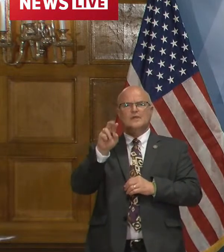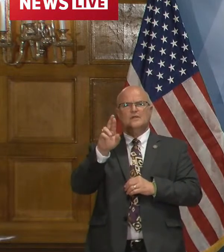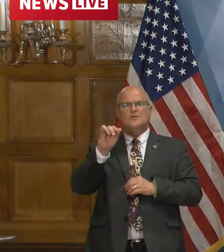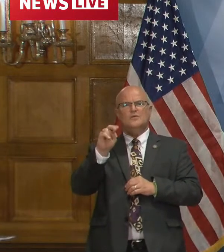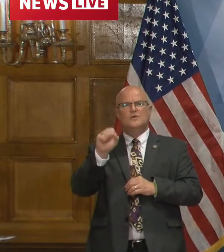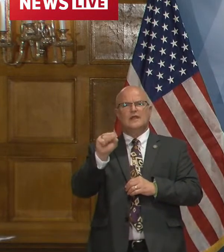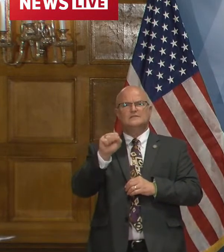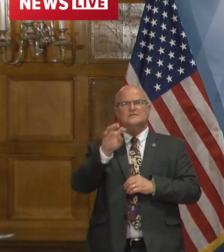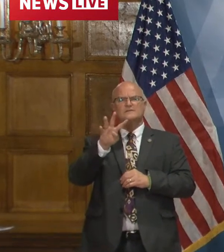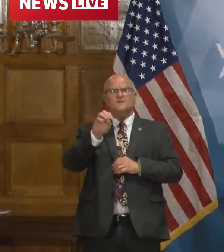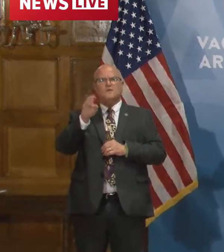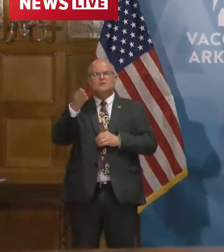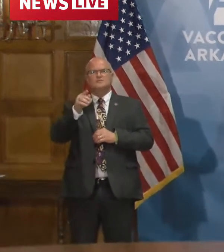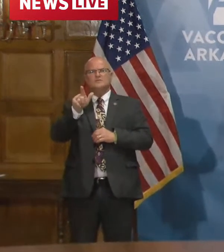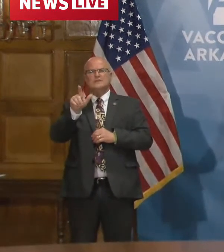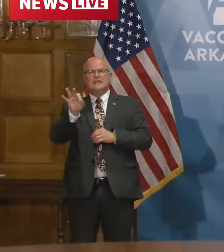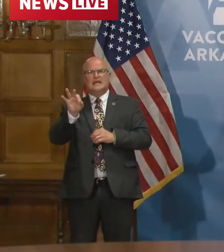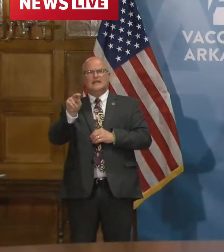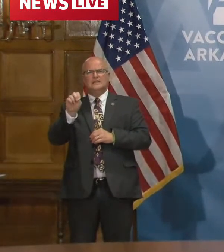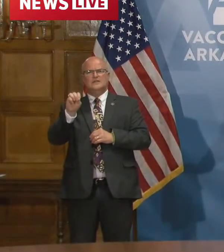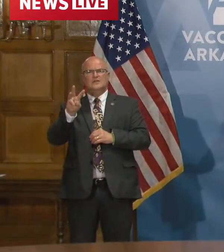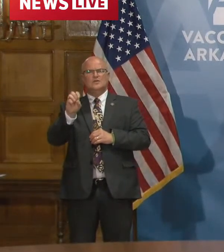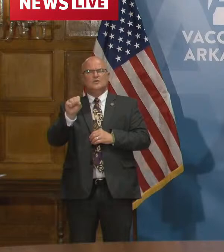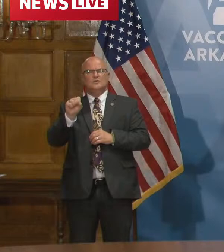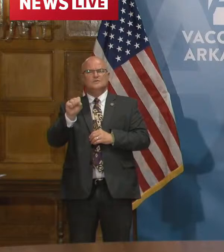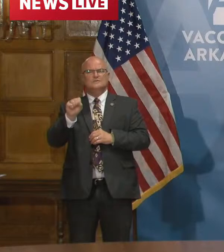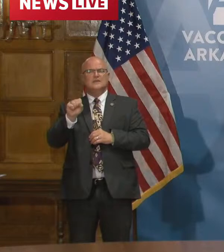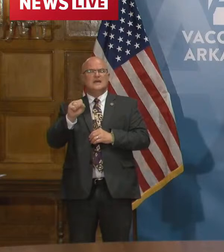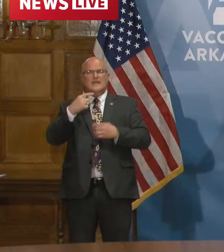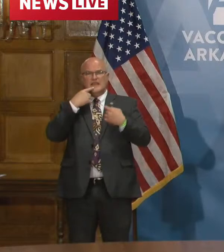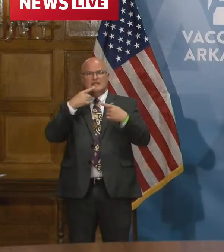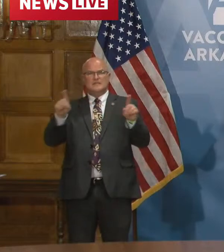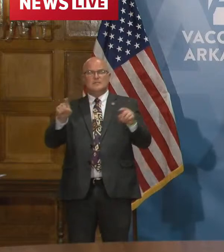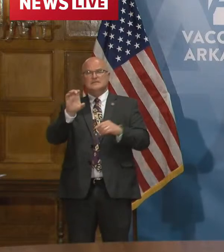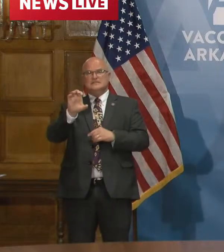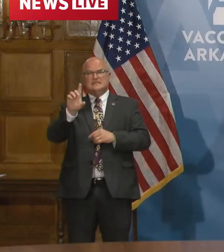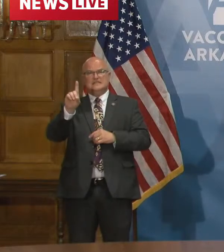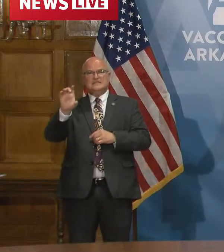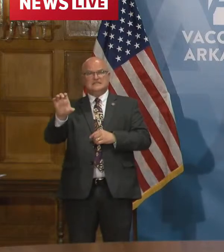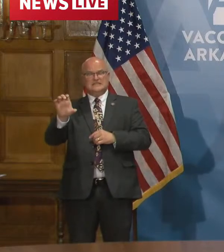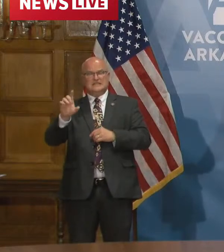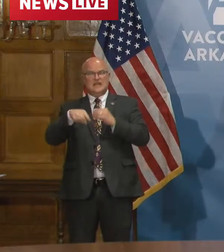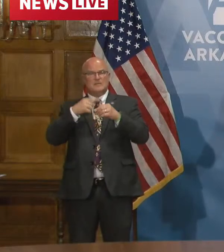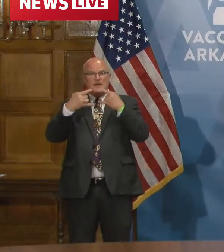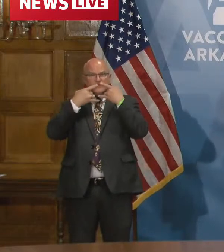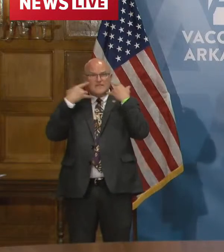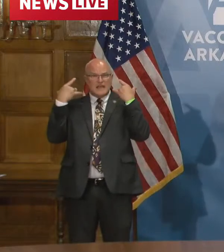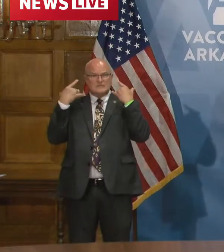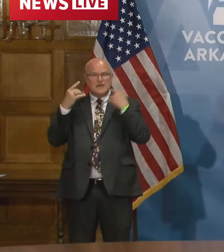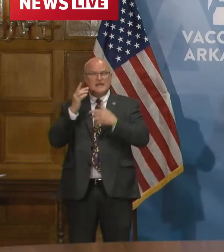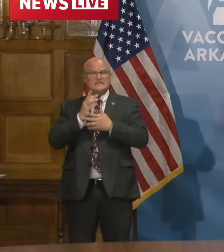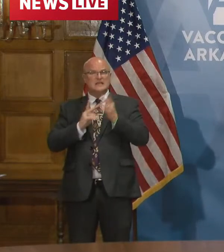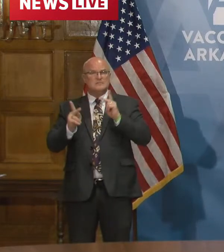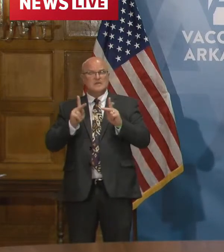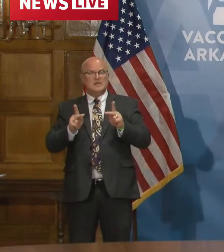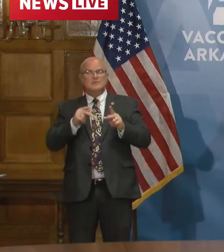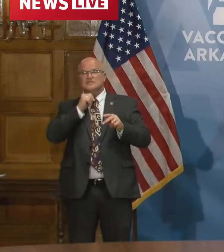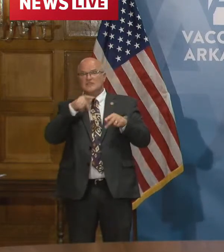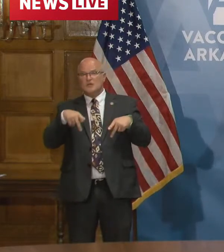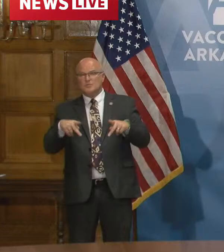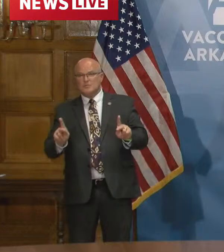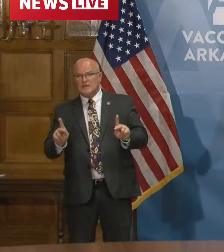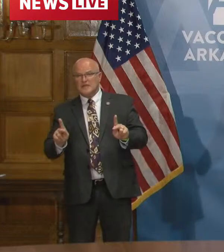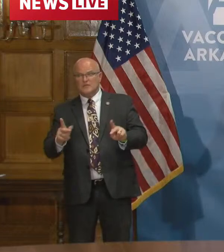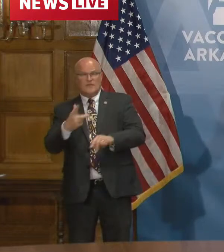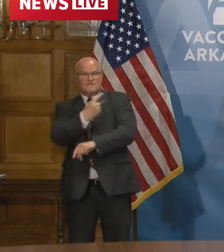4029 News. Quickly, your reaction to the announcement from the CDC today regarding face masks, some people being allowed to not wear them